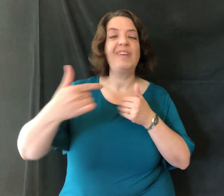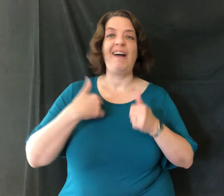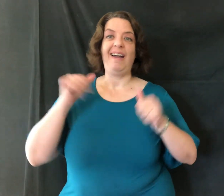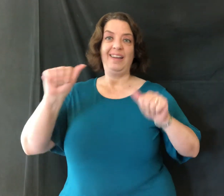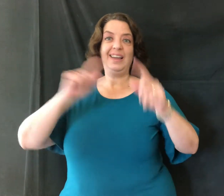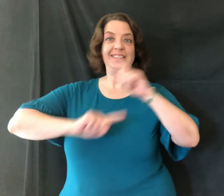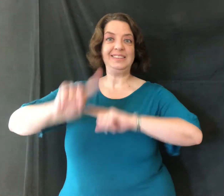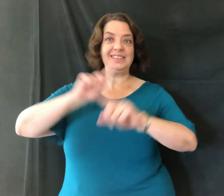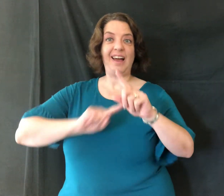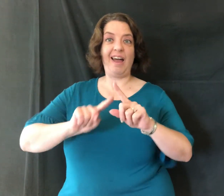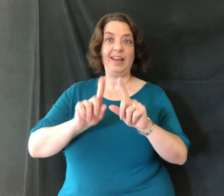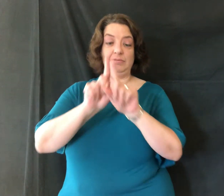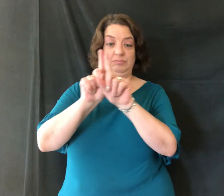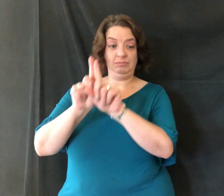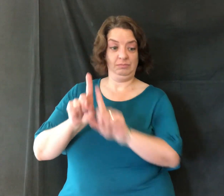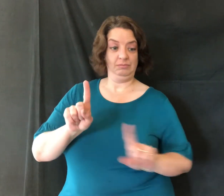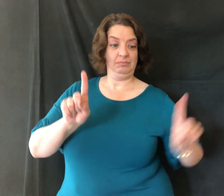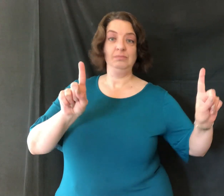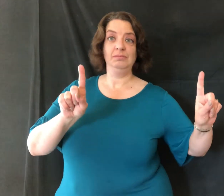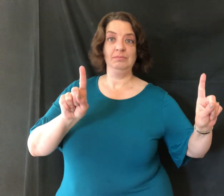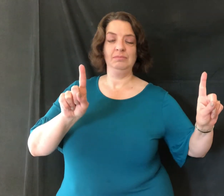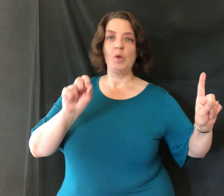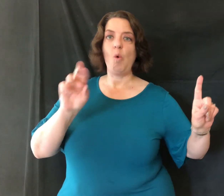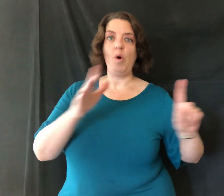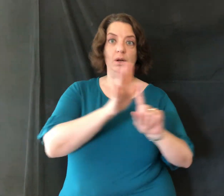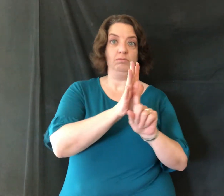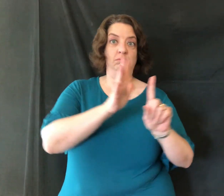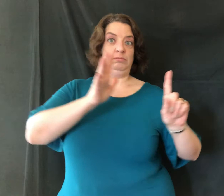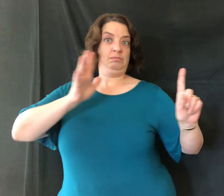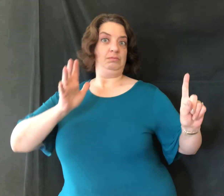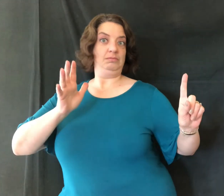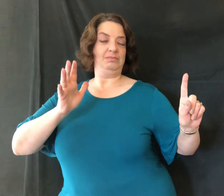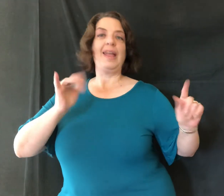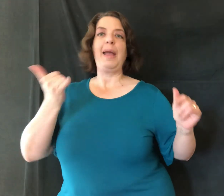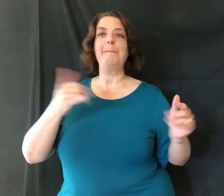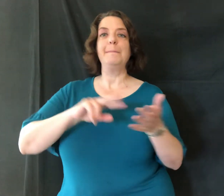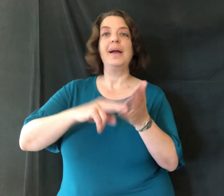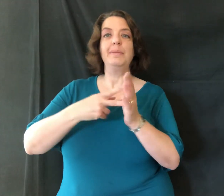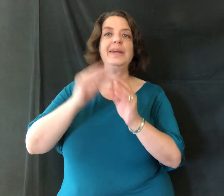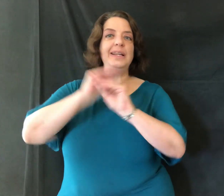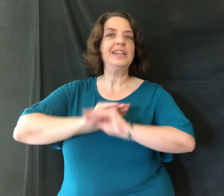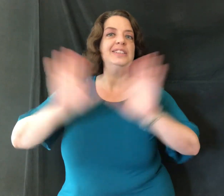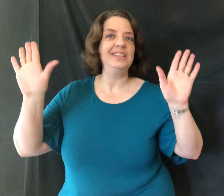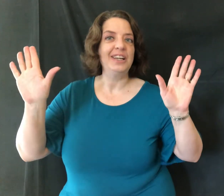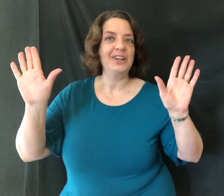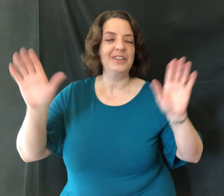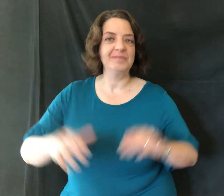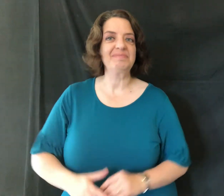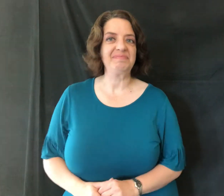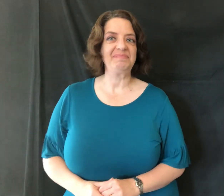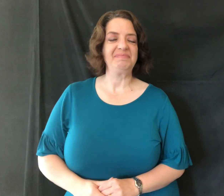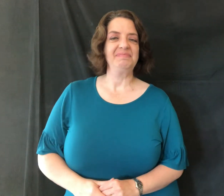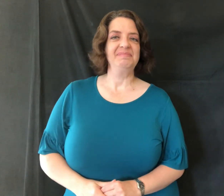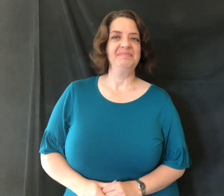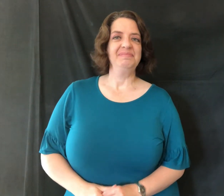Now, from here on, I can sign this classifier or use the sign avoid, and my meaning is clear.